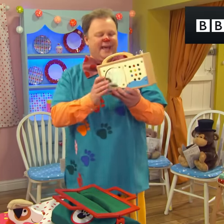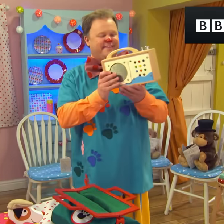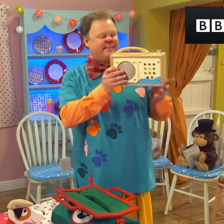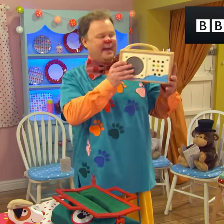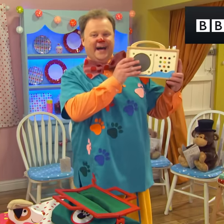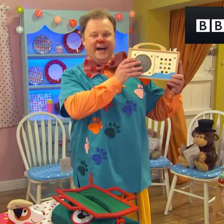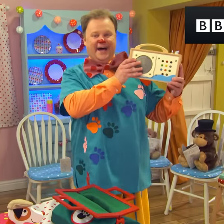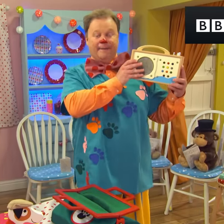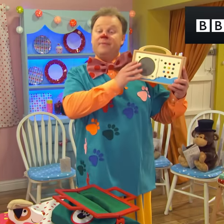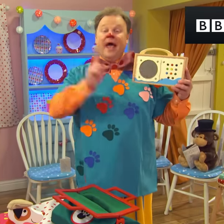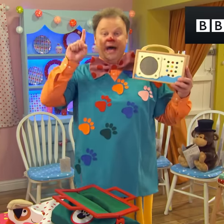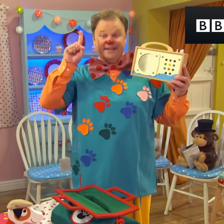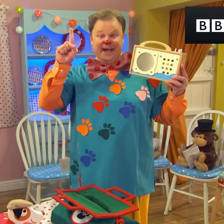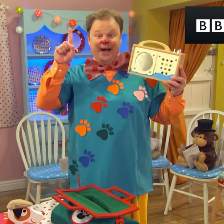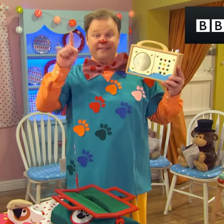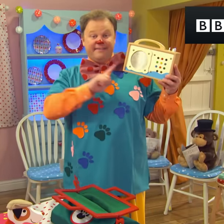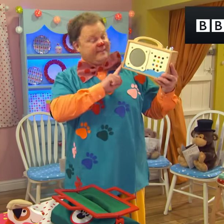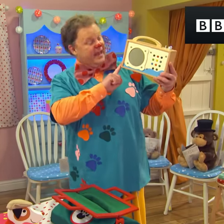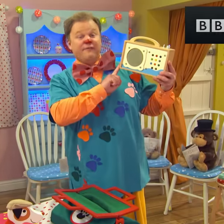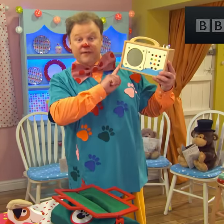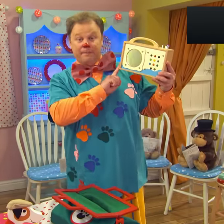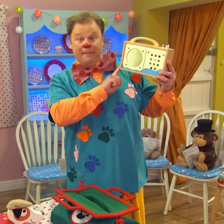Yes. A dance for the puppy.